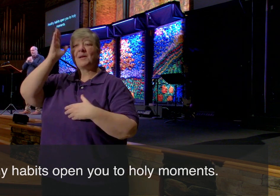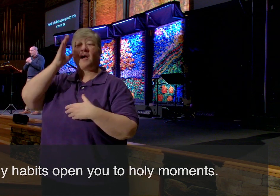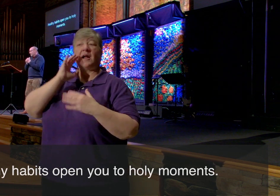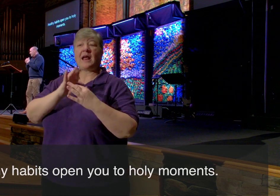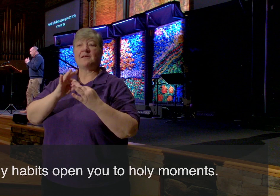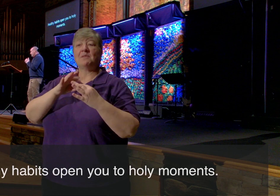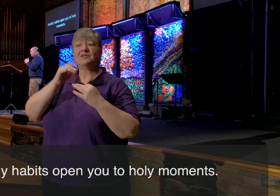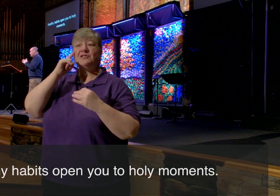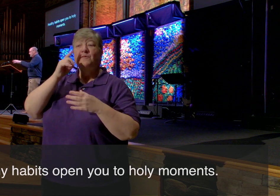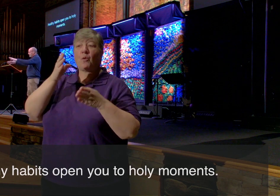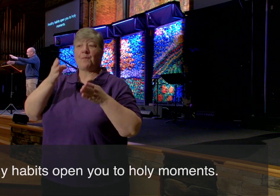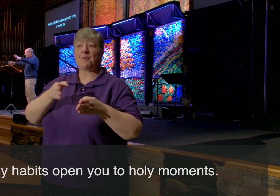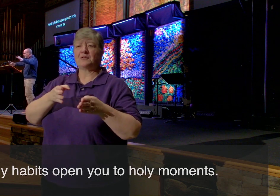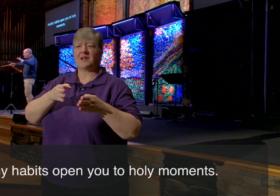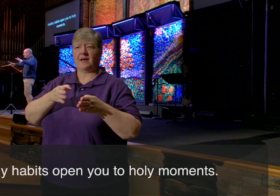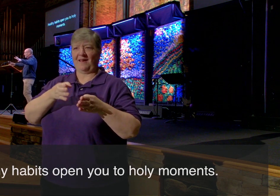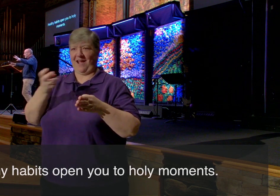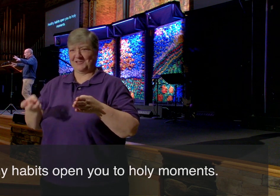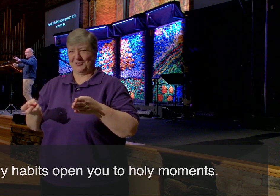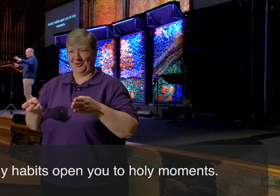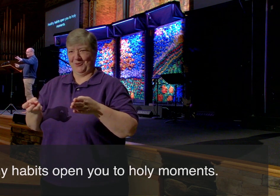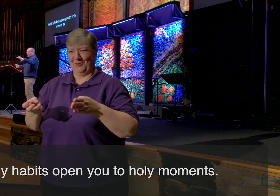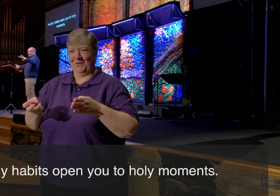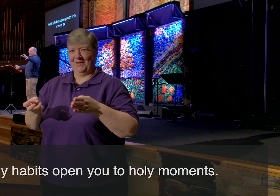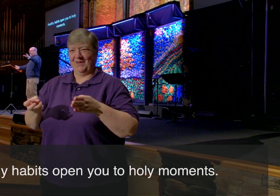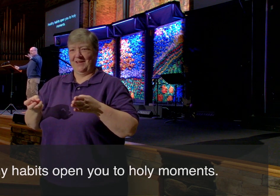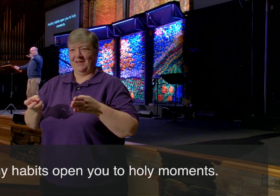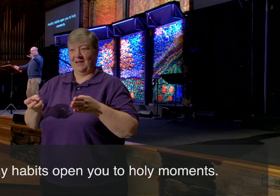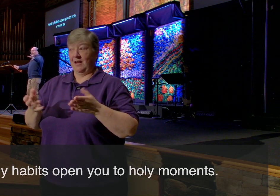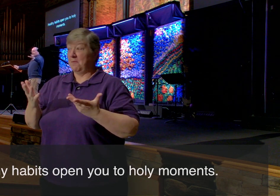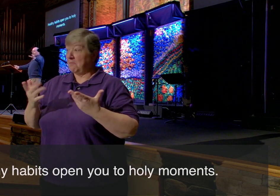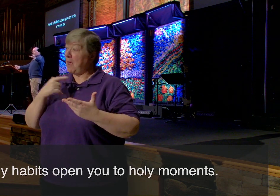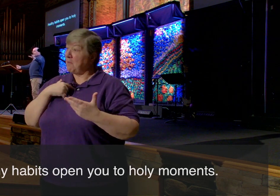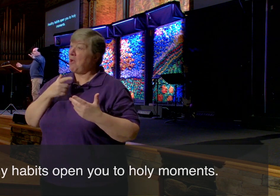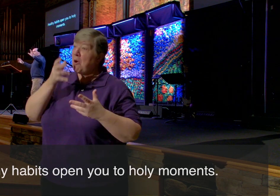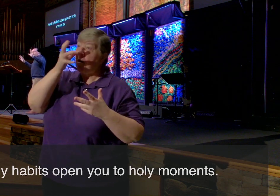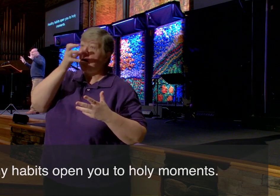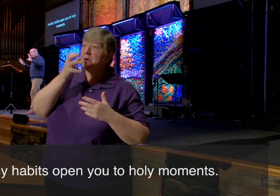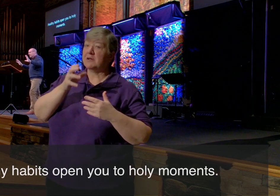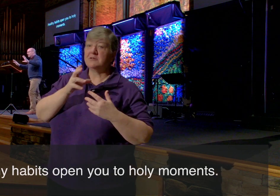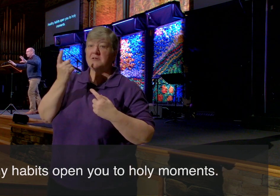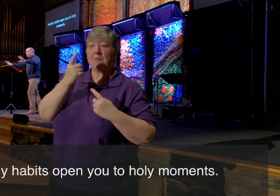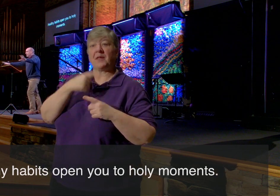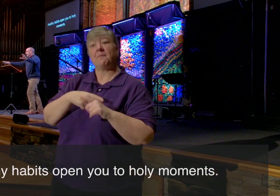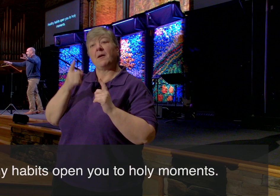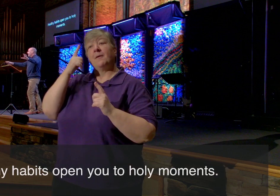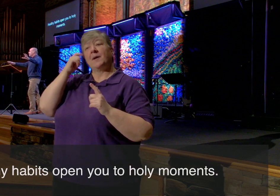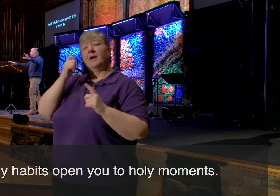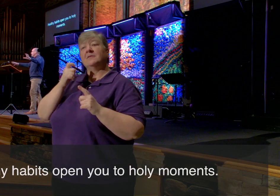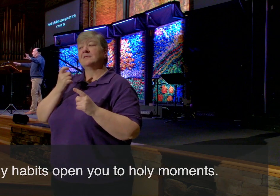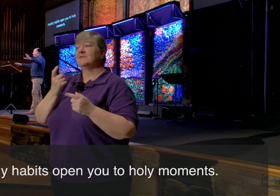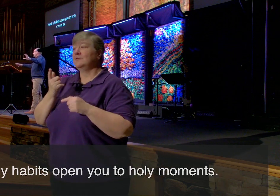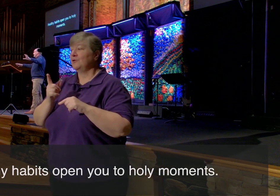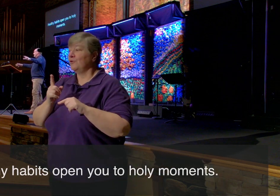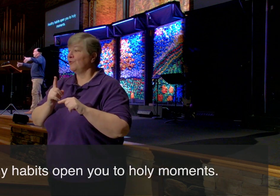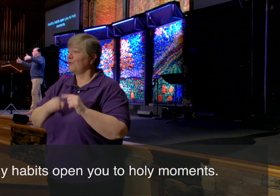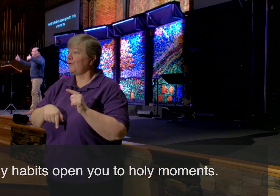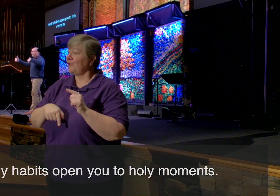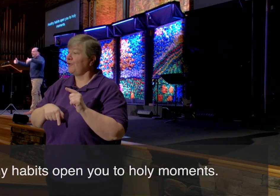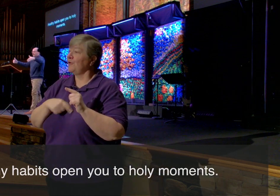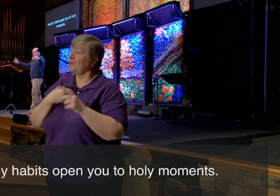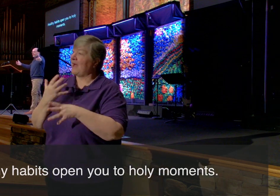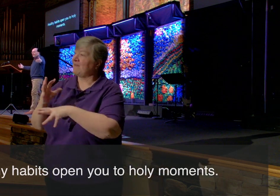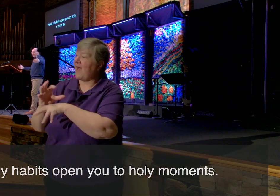God had a message for the person who's sitting right next to you. It doesn't mean you're not going to get something out of it. But because you put in the